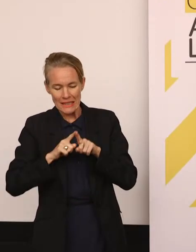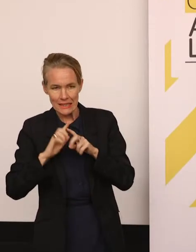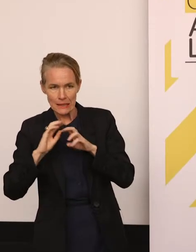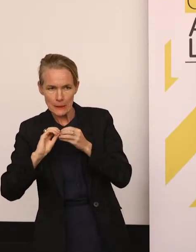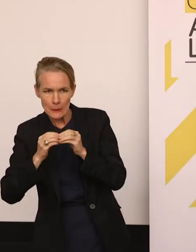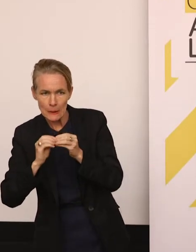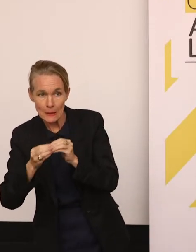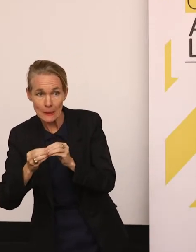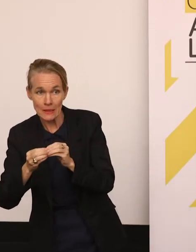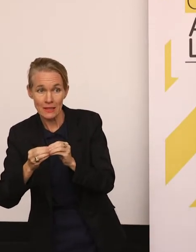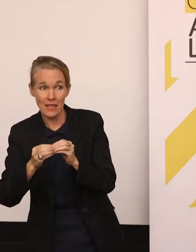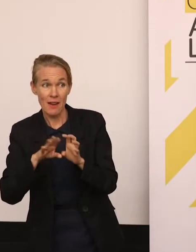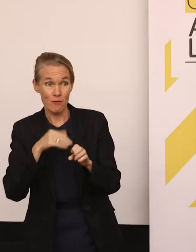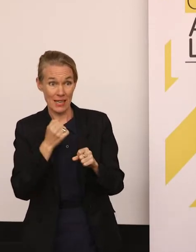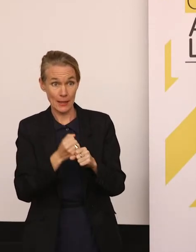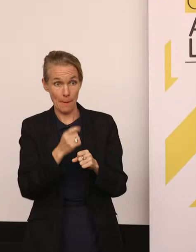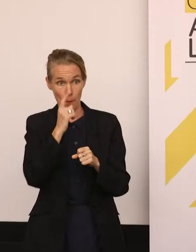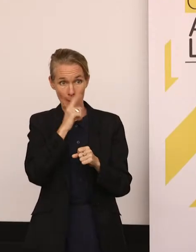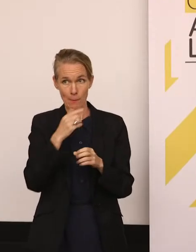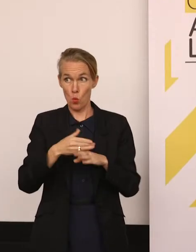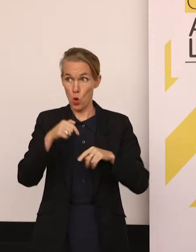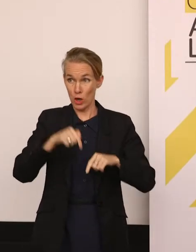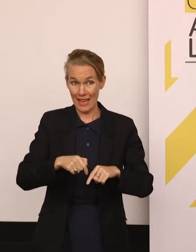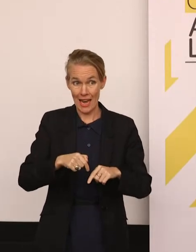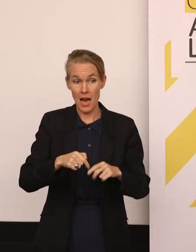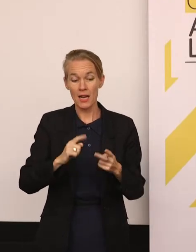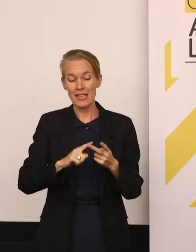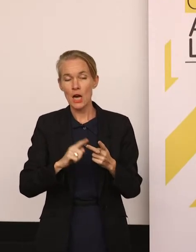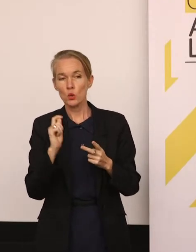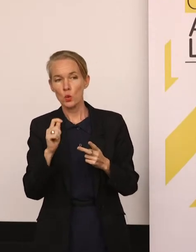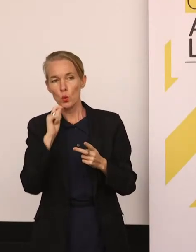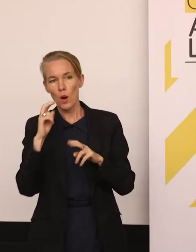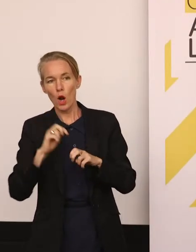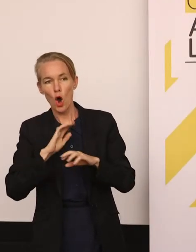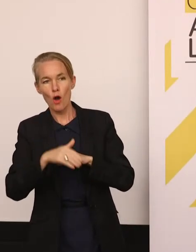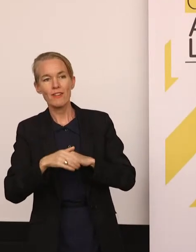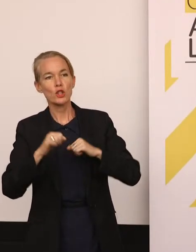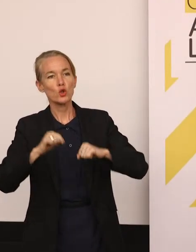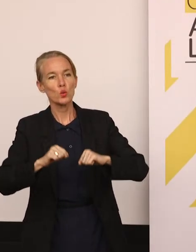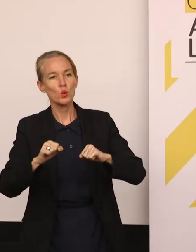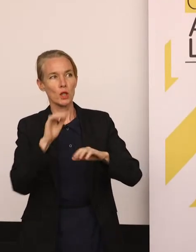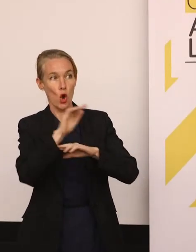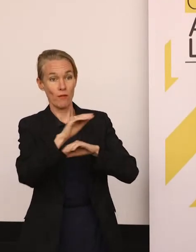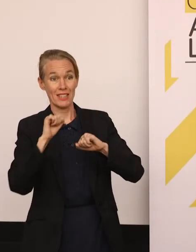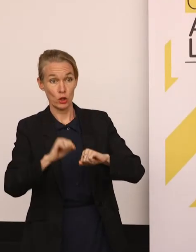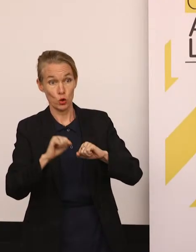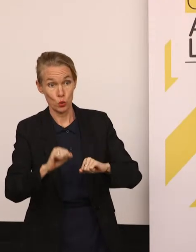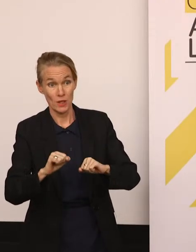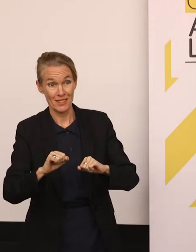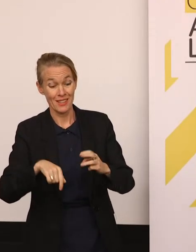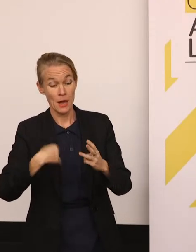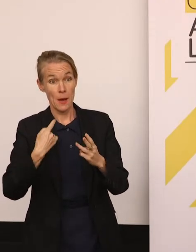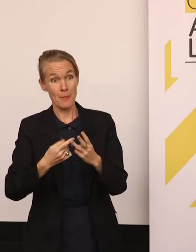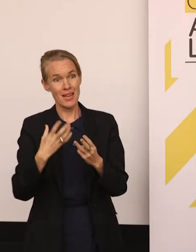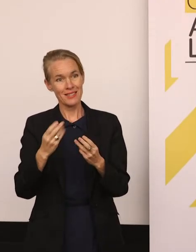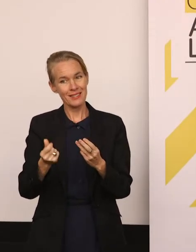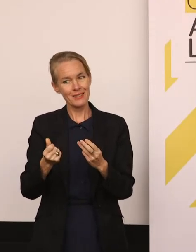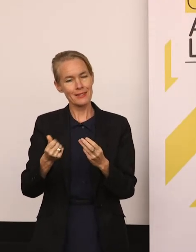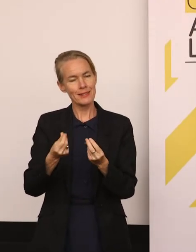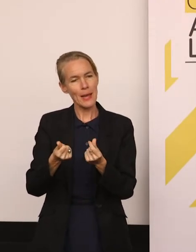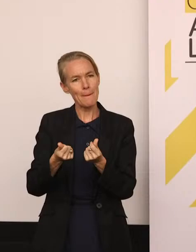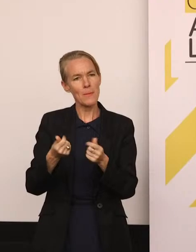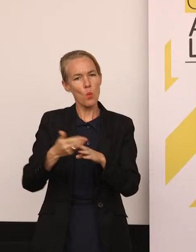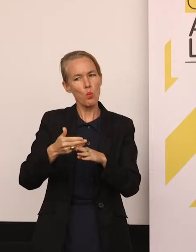interested, and then there will be some other industries that might want to bring in essential workers as well. So all of those are being